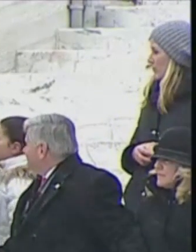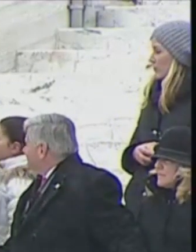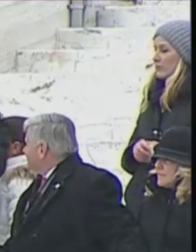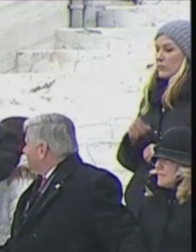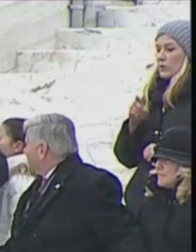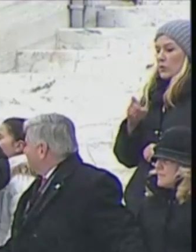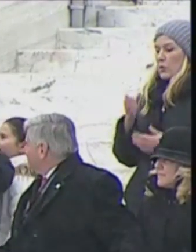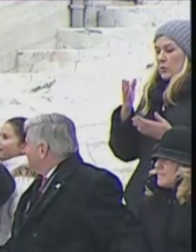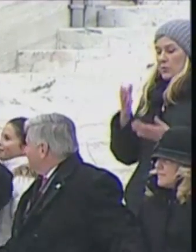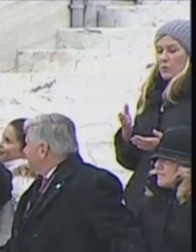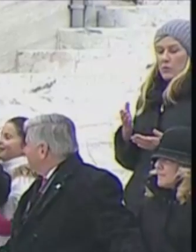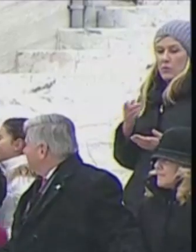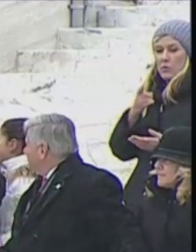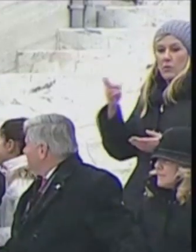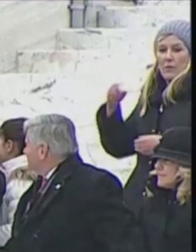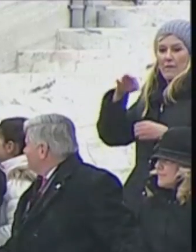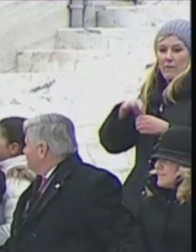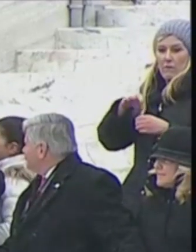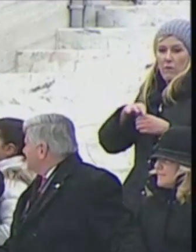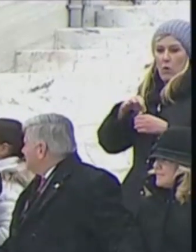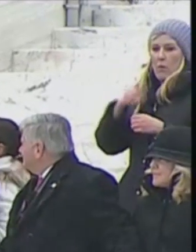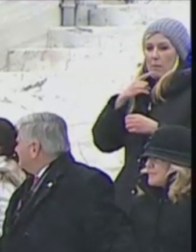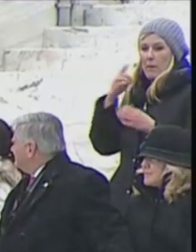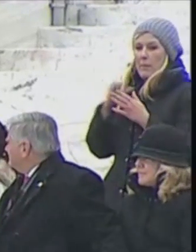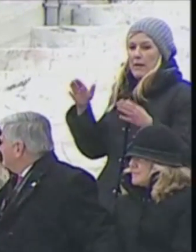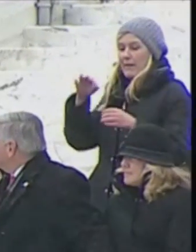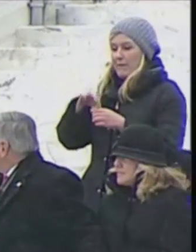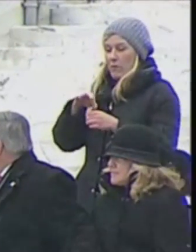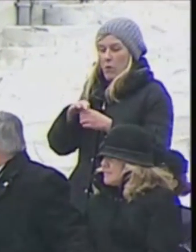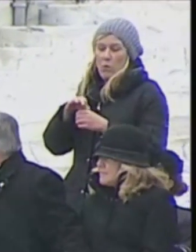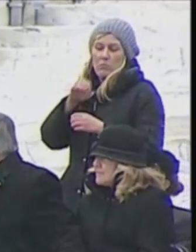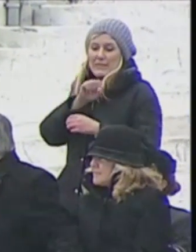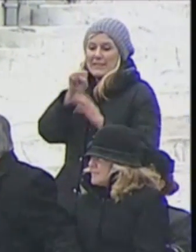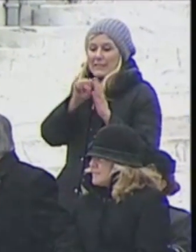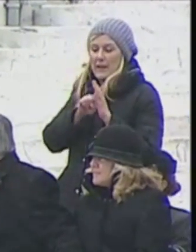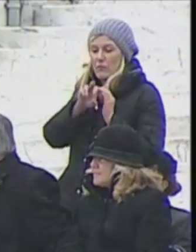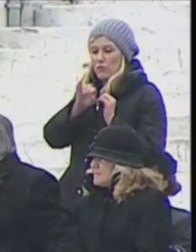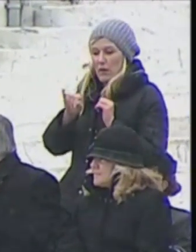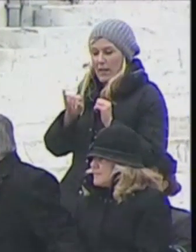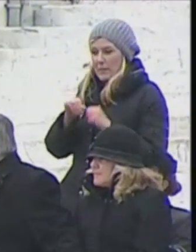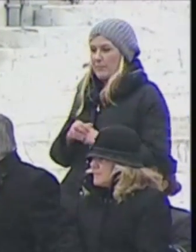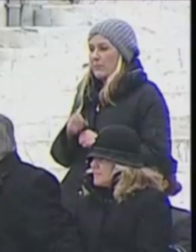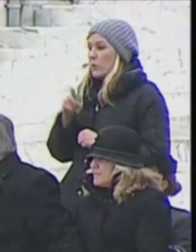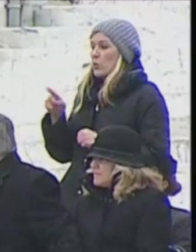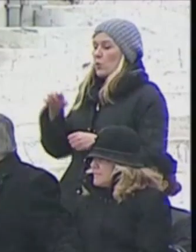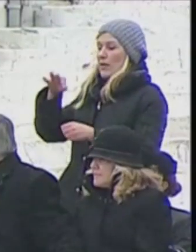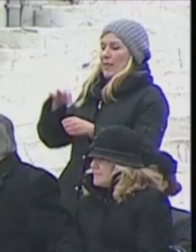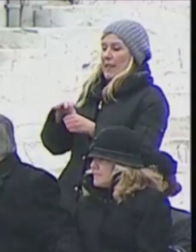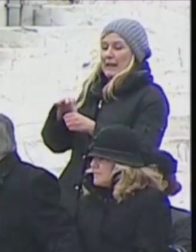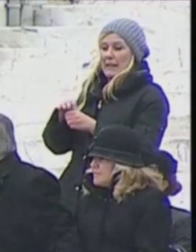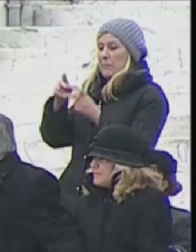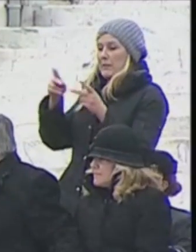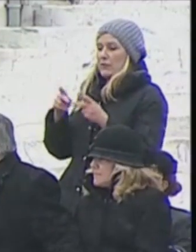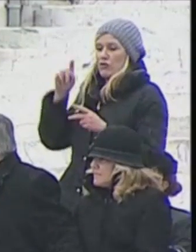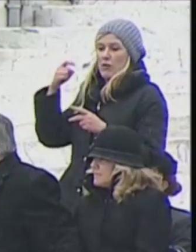You being, by the free vote of the electors of this state of Rhode Island and Providence Plantations, elected onto the place of governor,